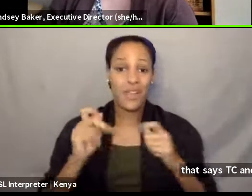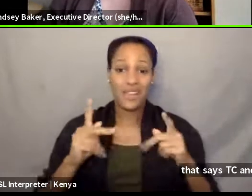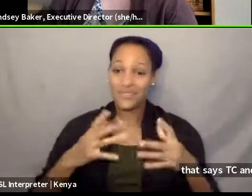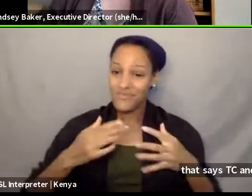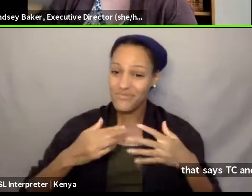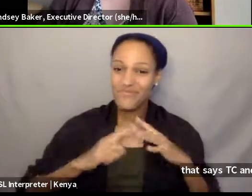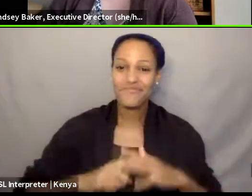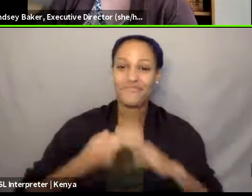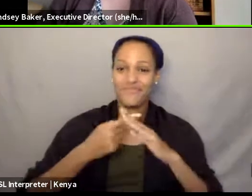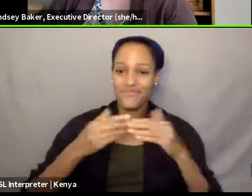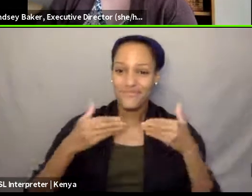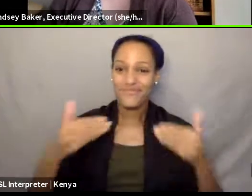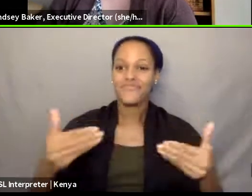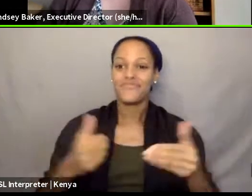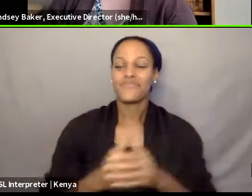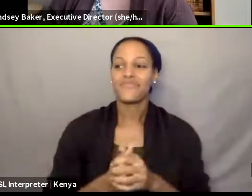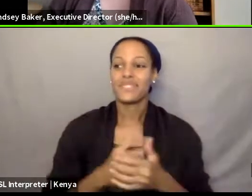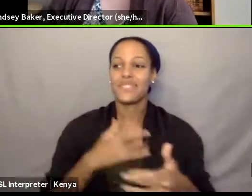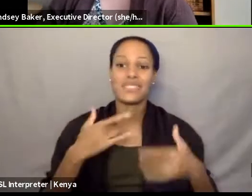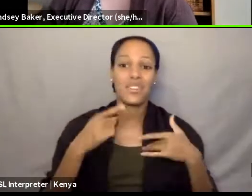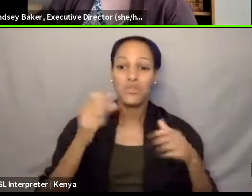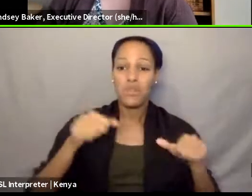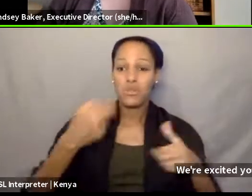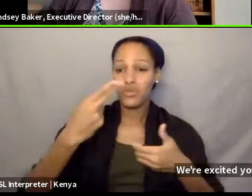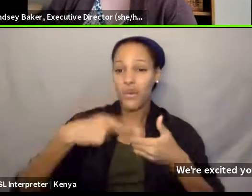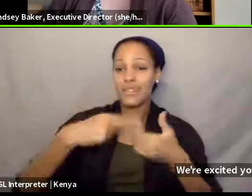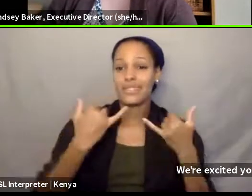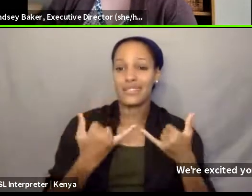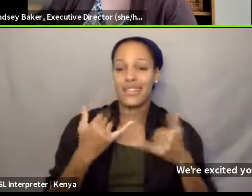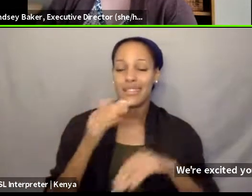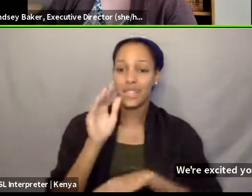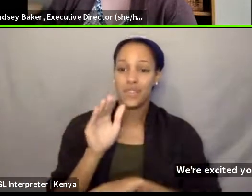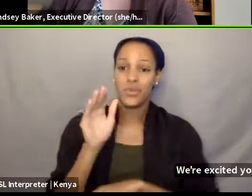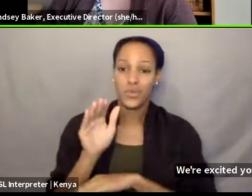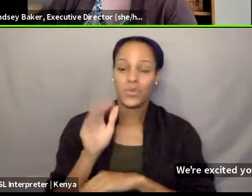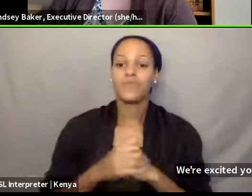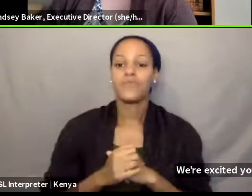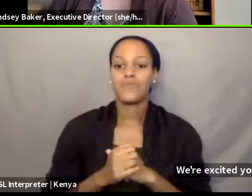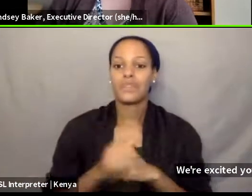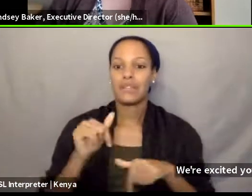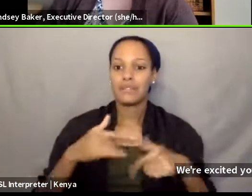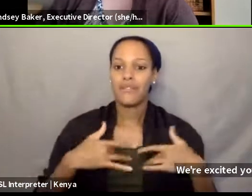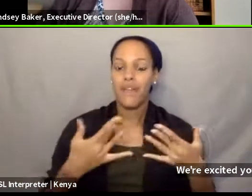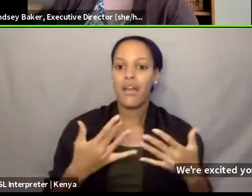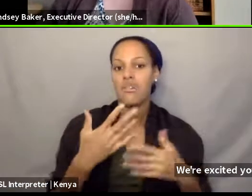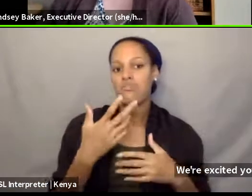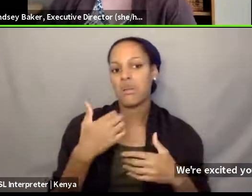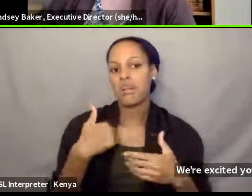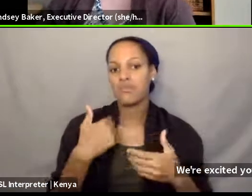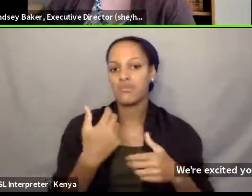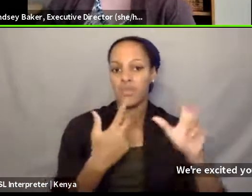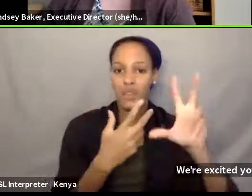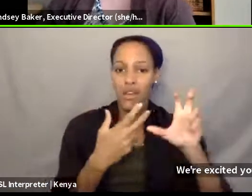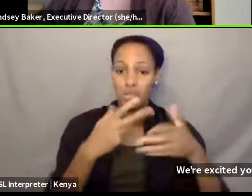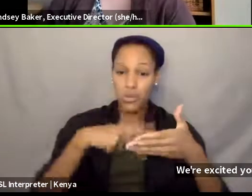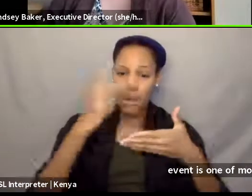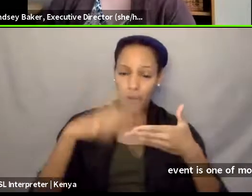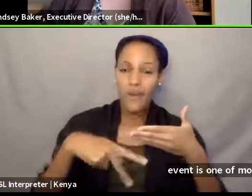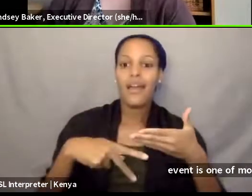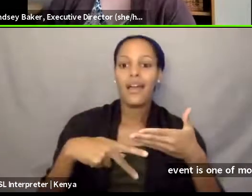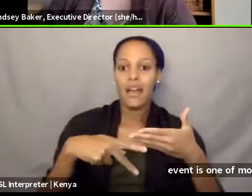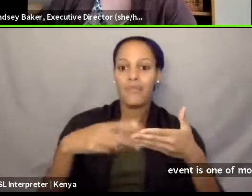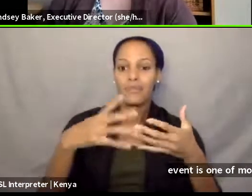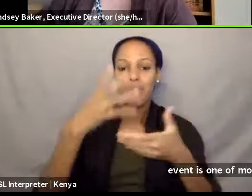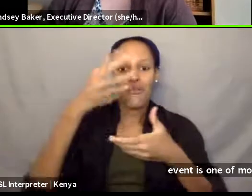We're excited you could join us this afternoon. This event is one of more than 300 programs being held this fall as part of our One Maryland, One